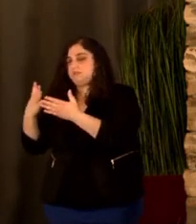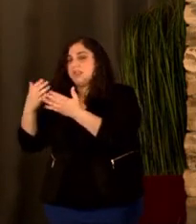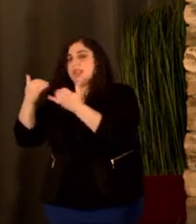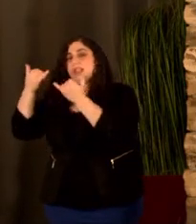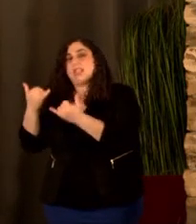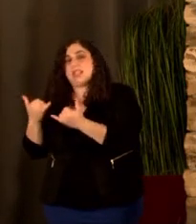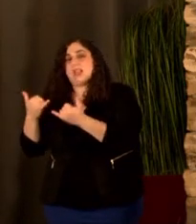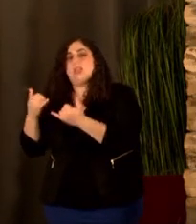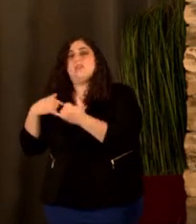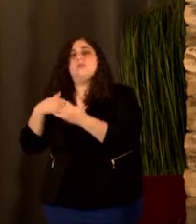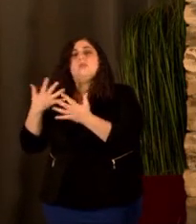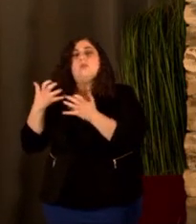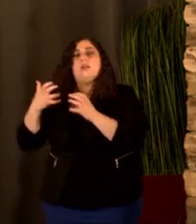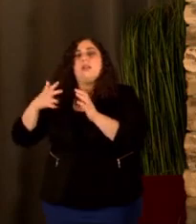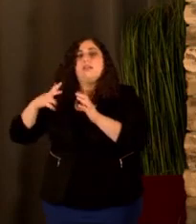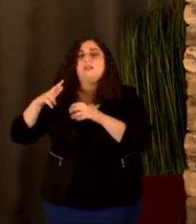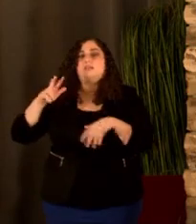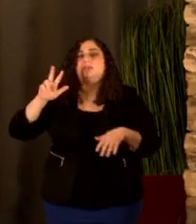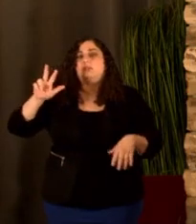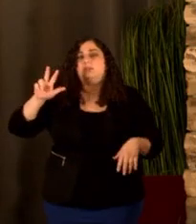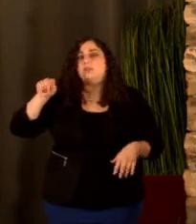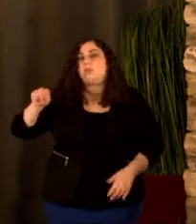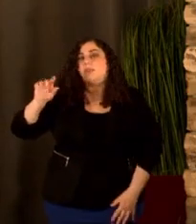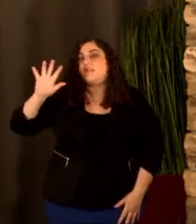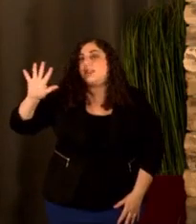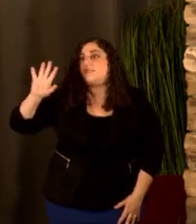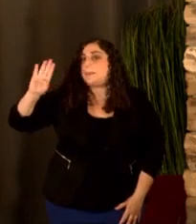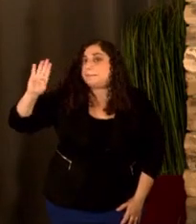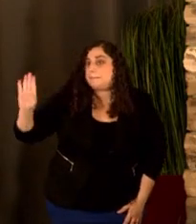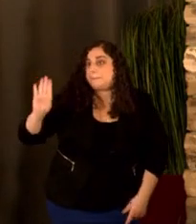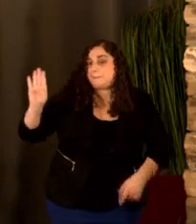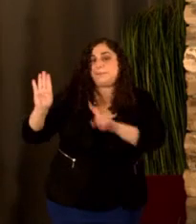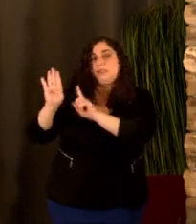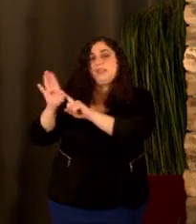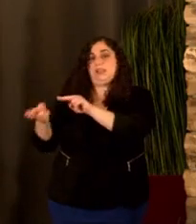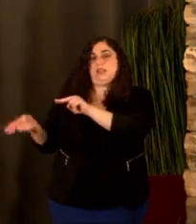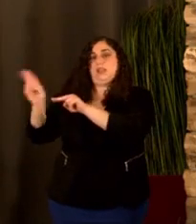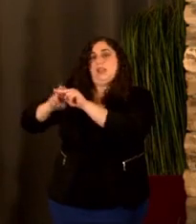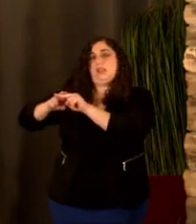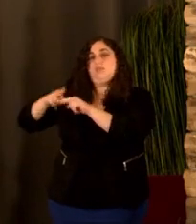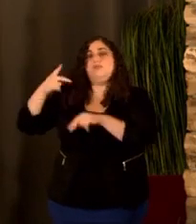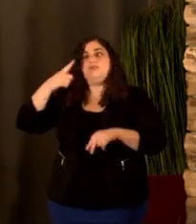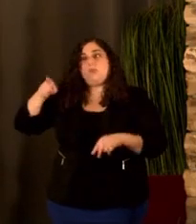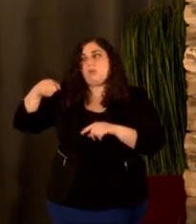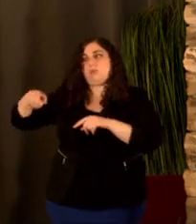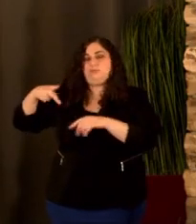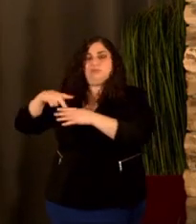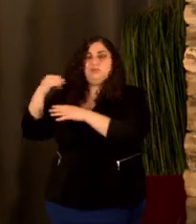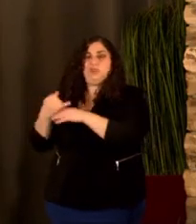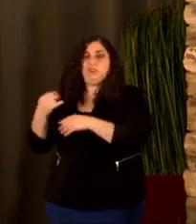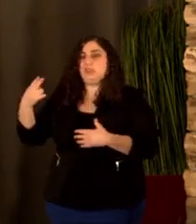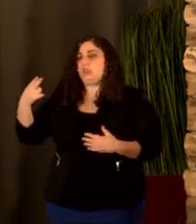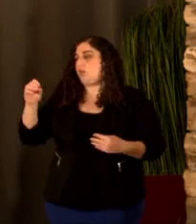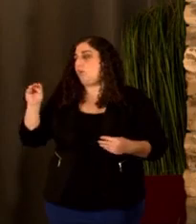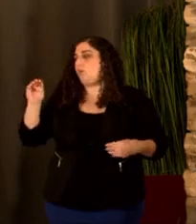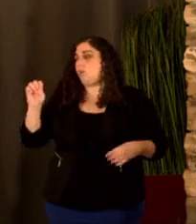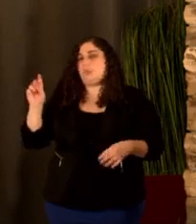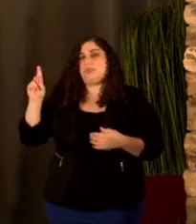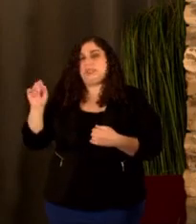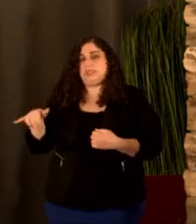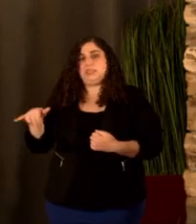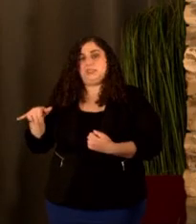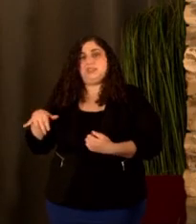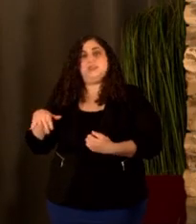do $3.5 billion for Home Key alone. $2.5 billion for board and care,